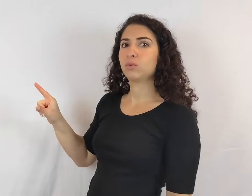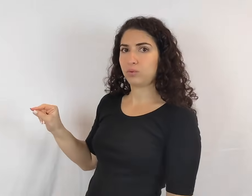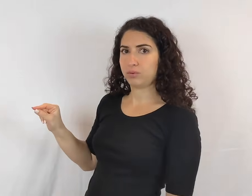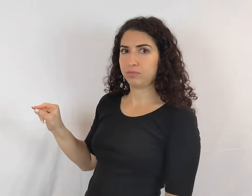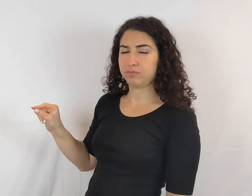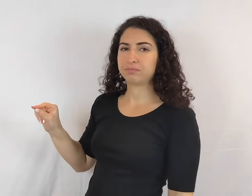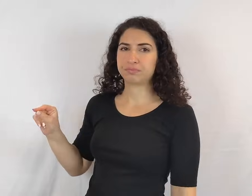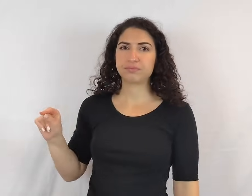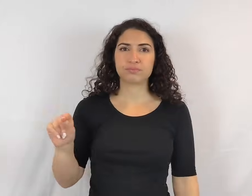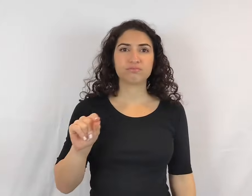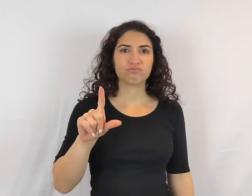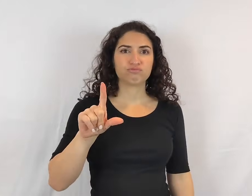movement, 20.